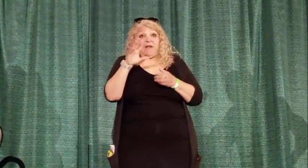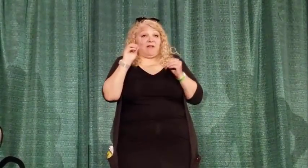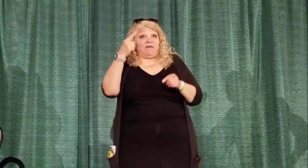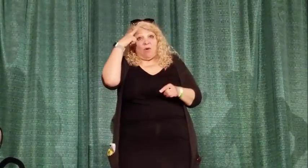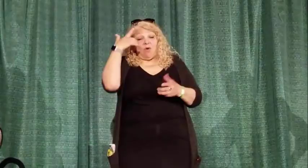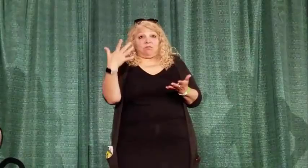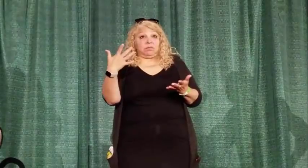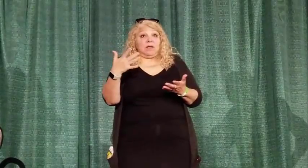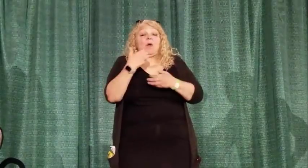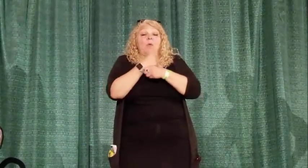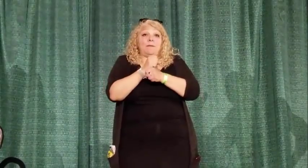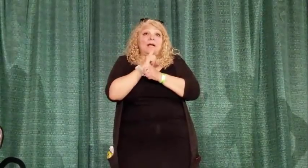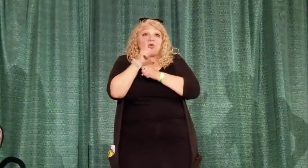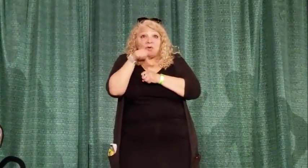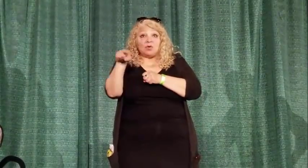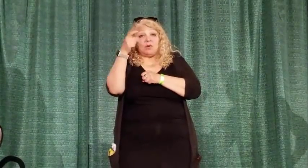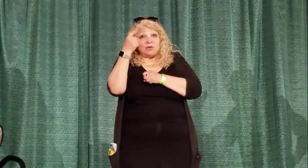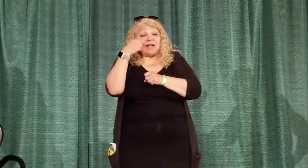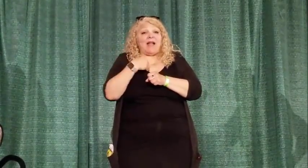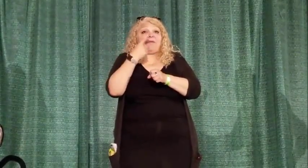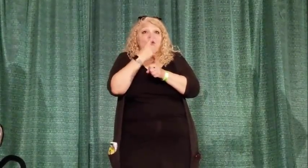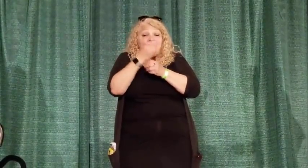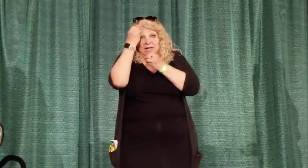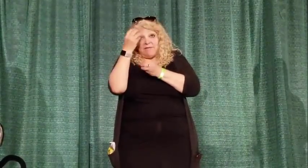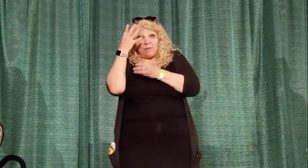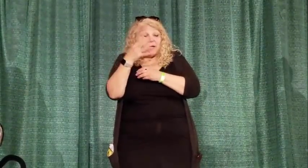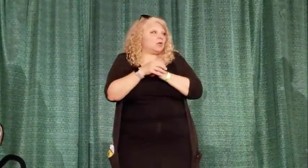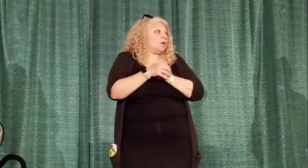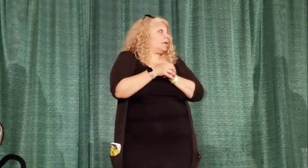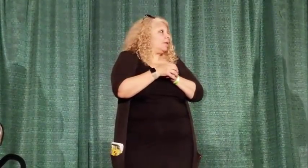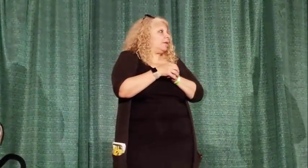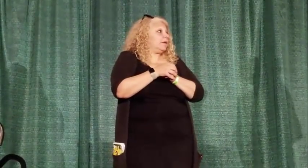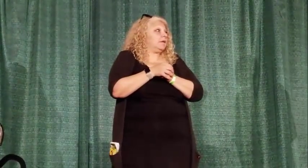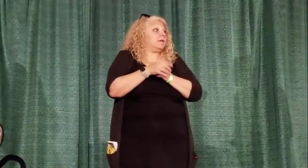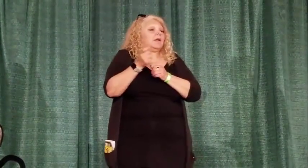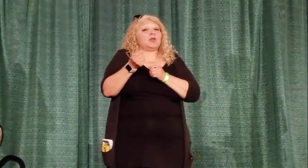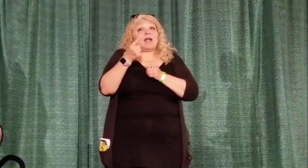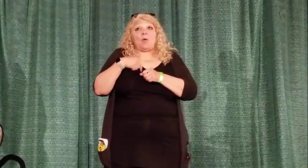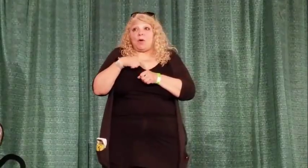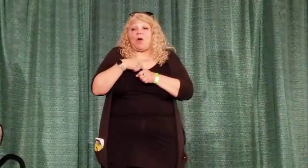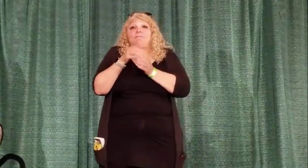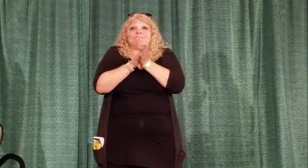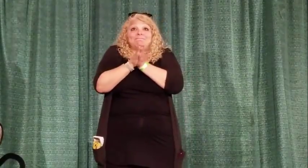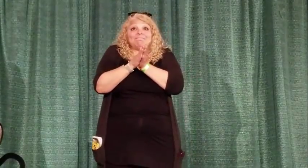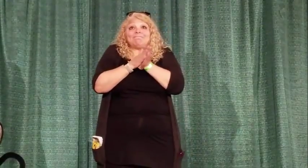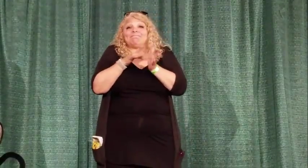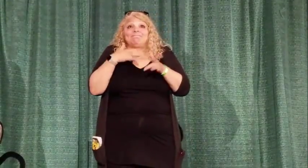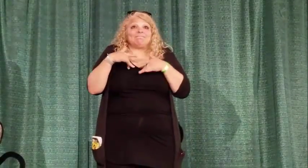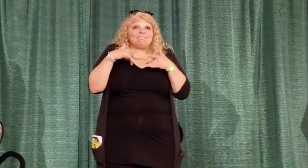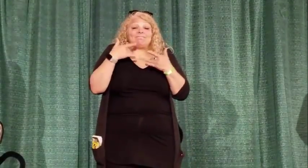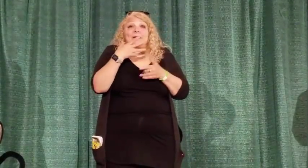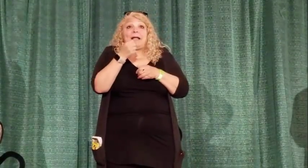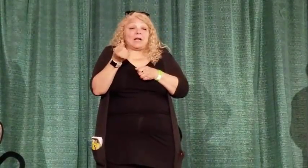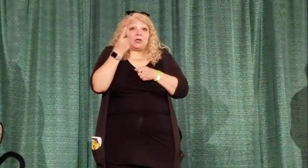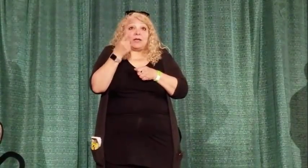Have to make sure we do the right thing here. And we don't let our enthusiasm or our